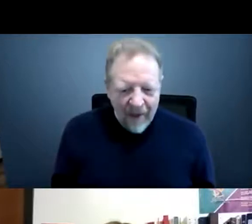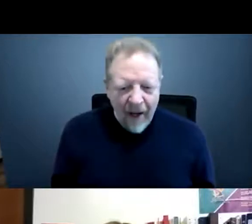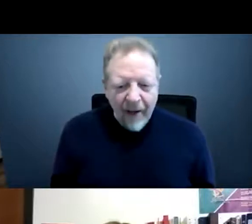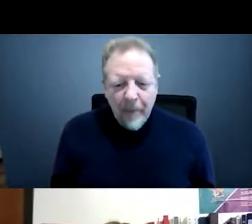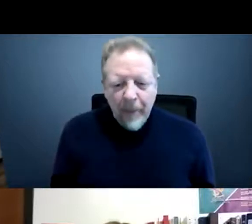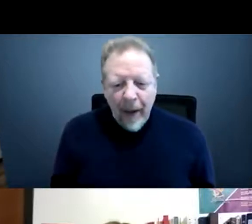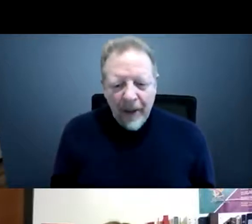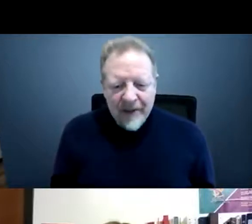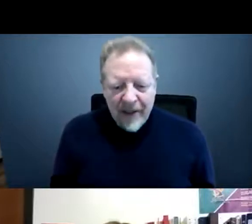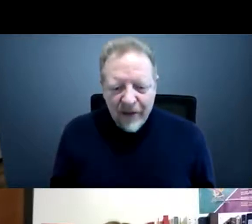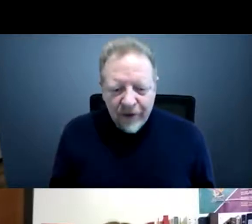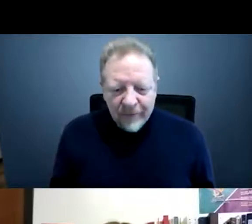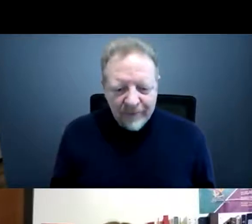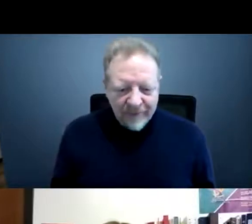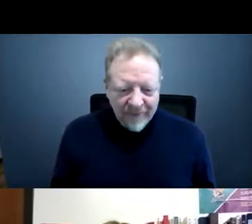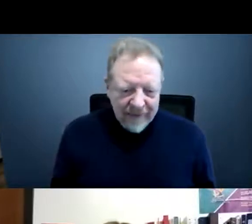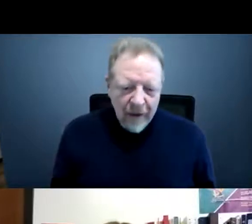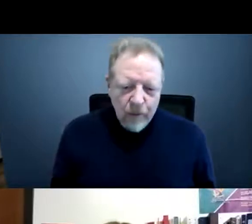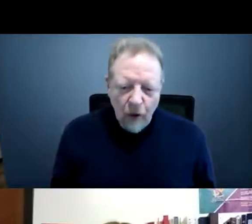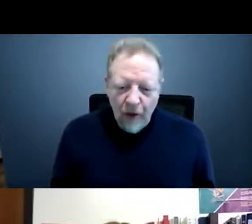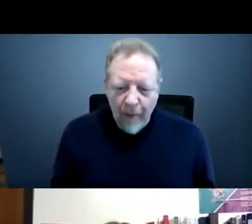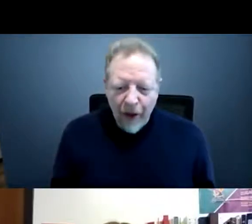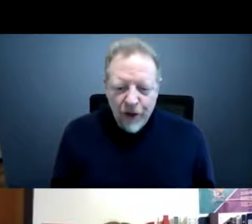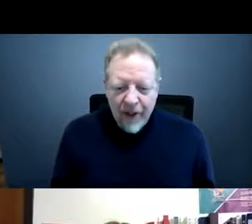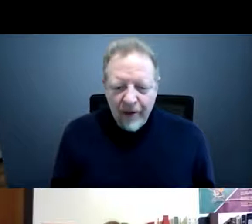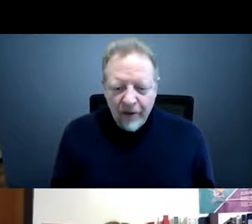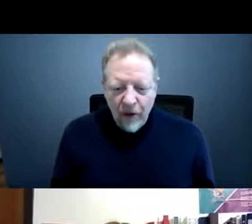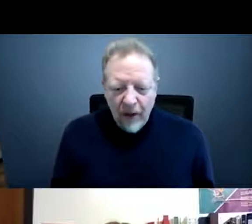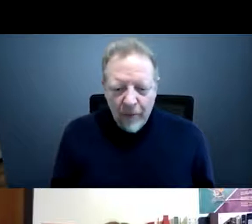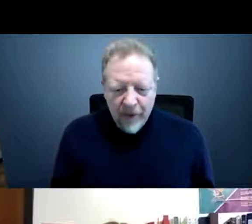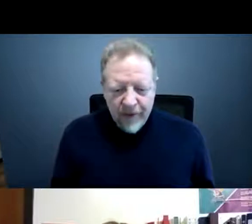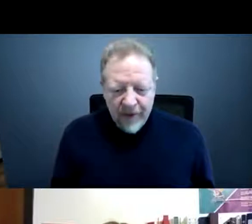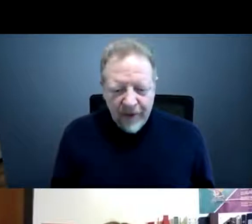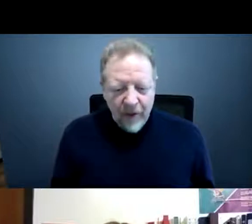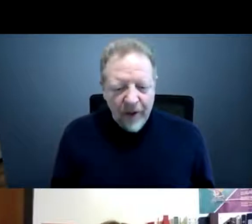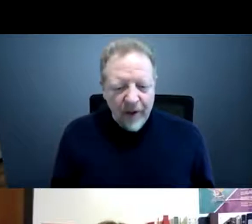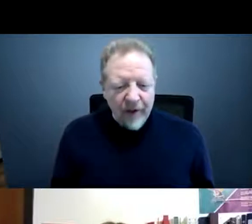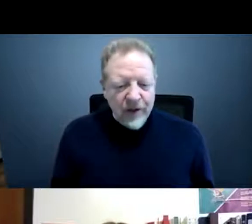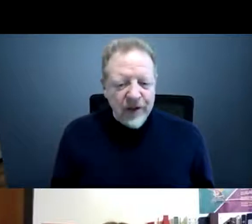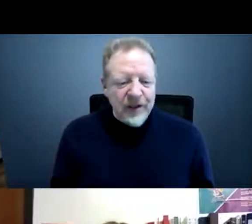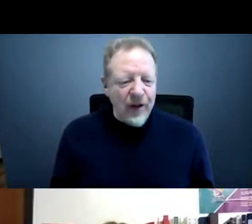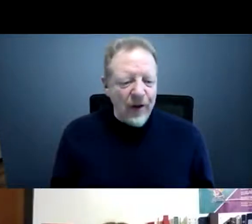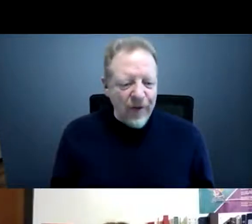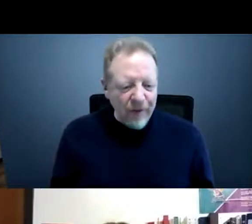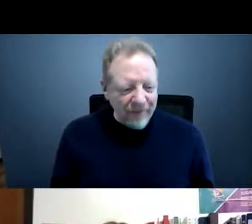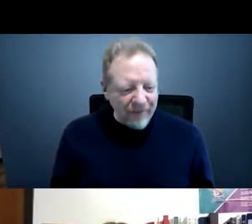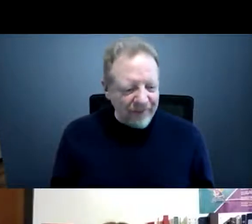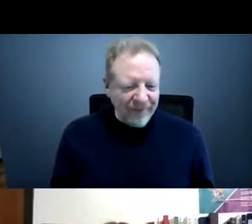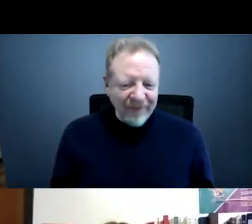Hi, I'm Pamela Zellner, program manager here at the Rhode Island Commission for the Deaf and Hard of Hearing. It's good to see all of you. Thanks for